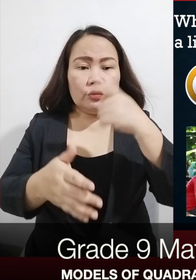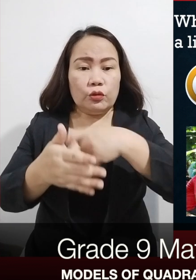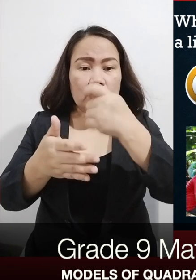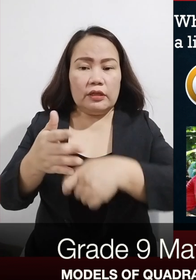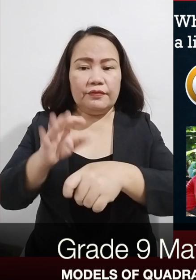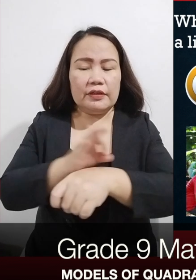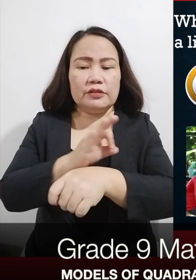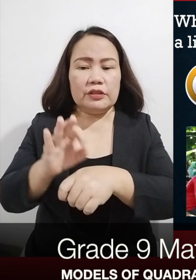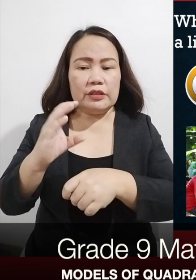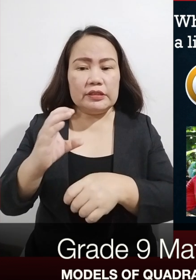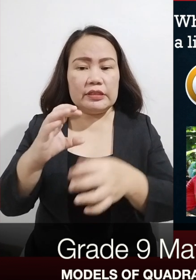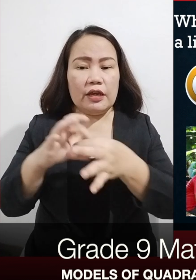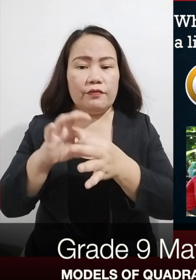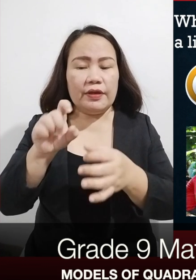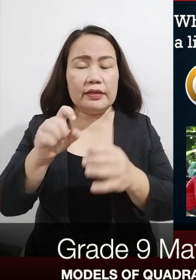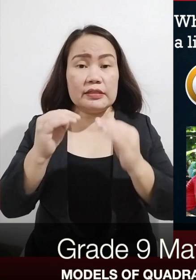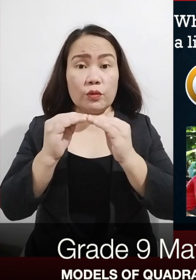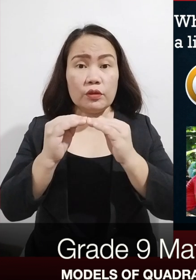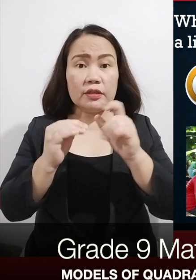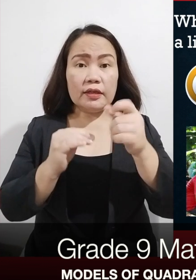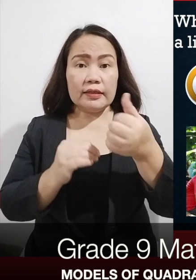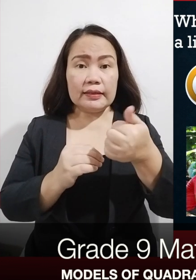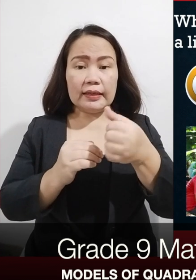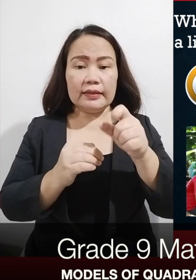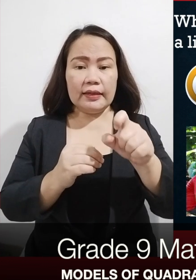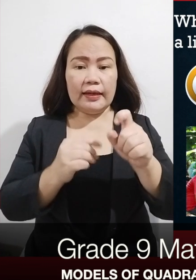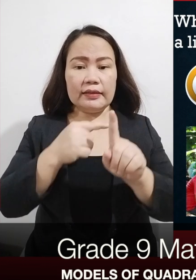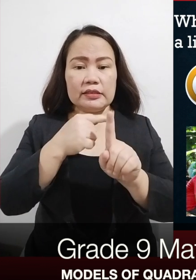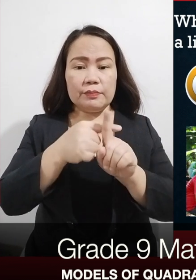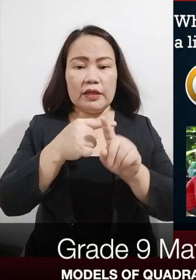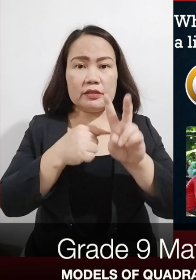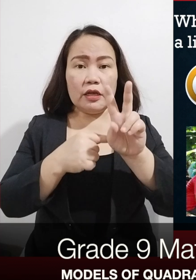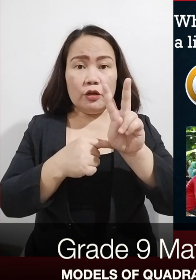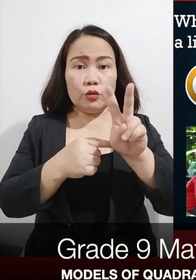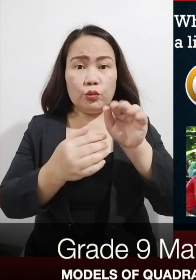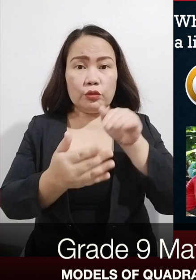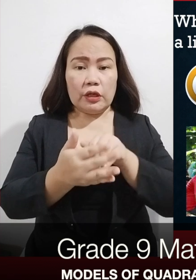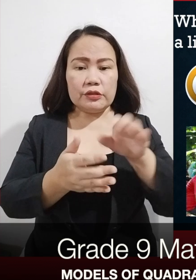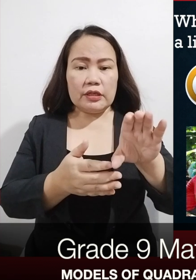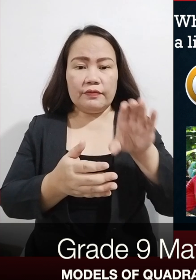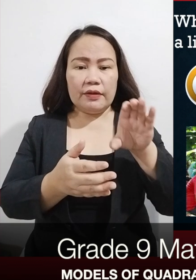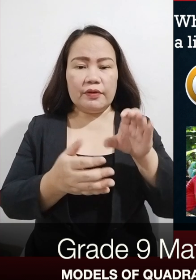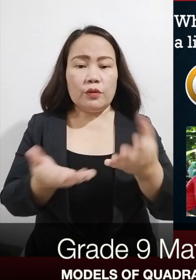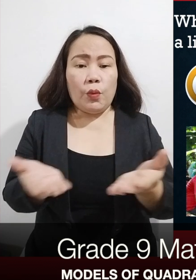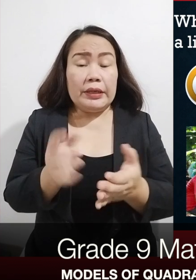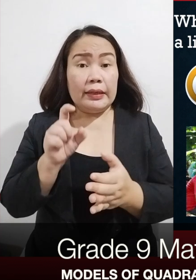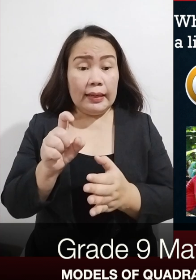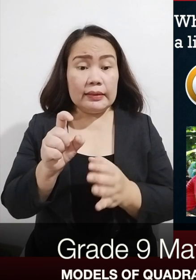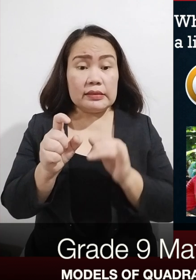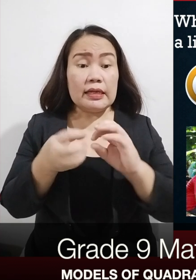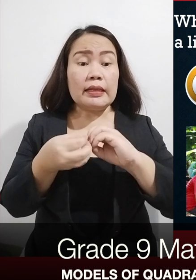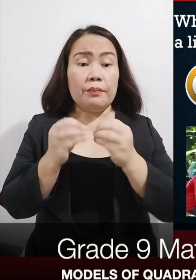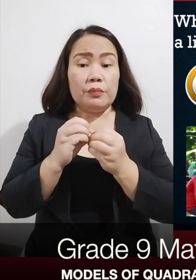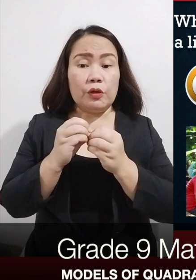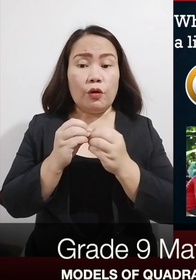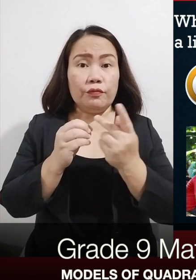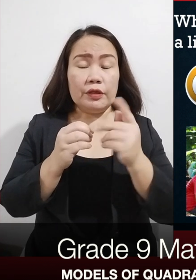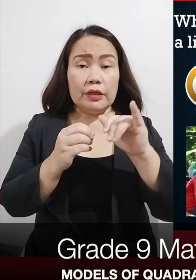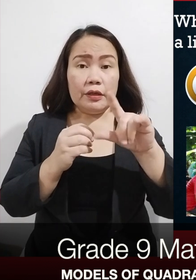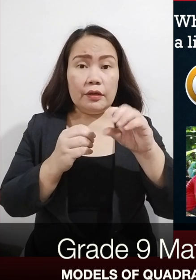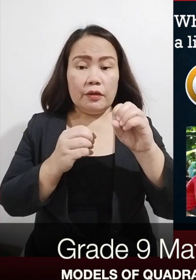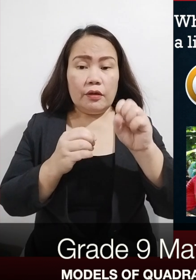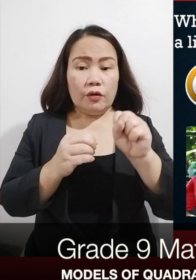X, is equal to 10x plus 2,500, where X is the number of kilos of bananas and the